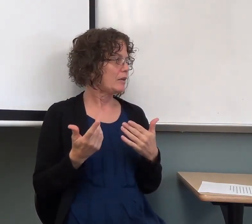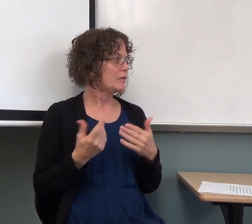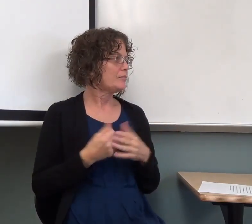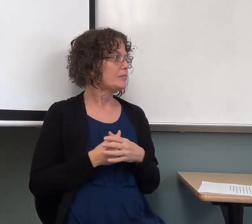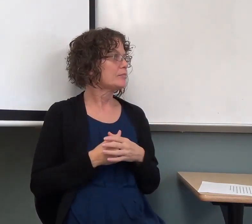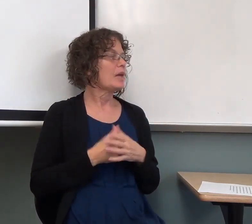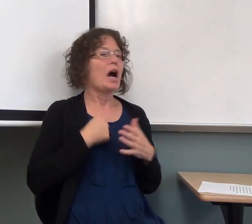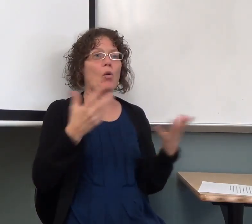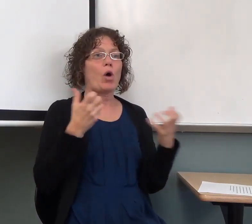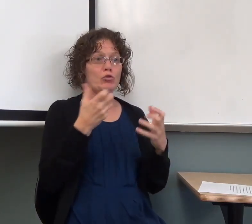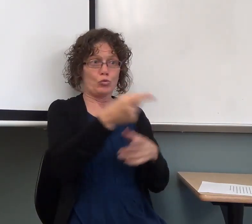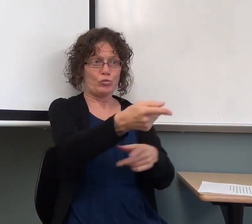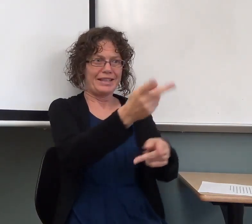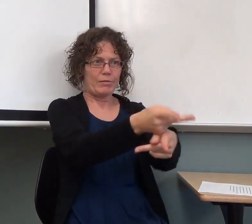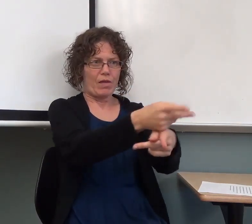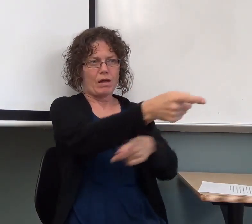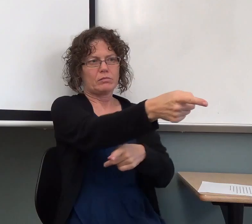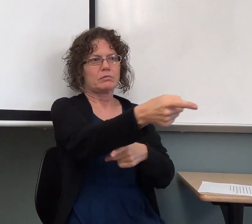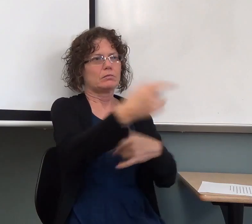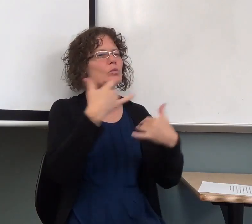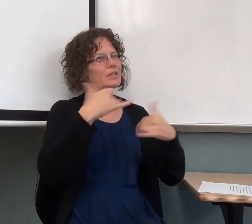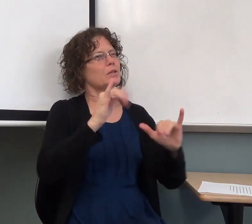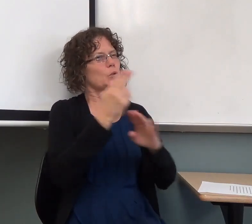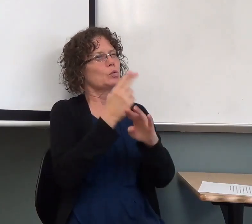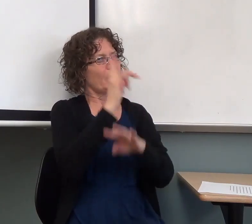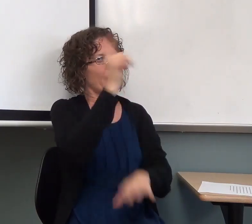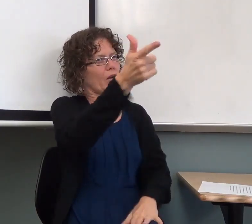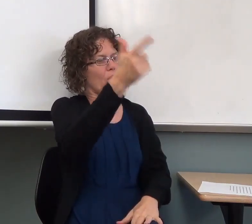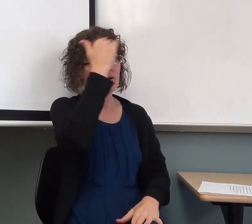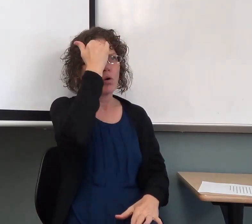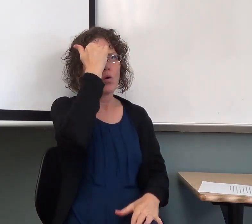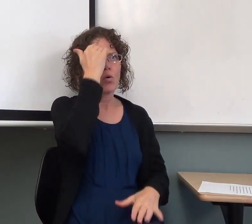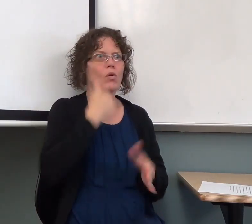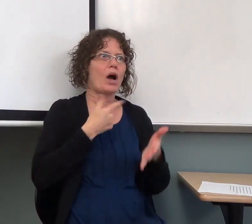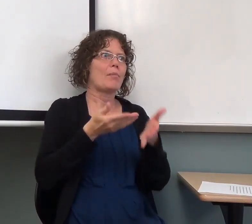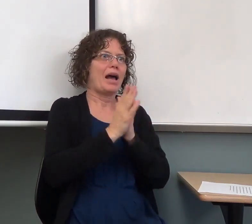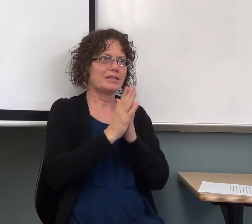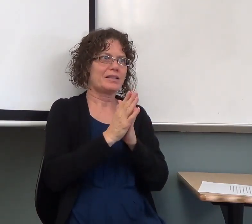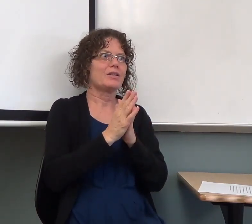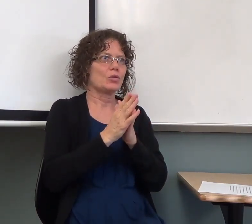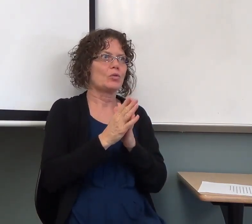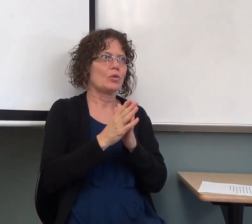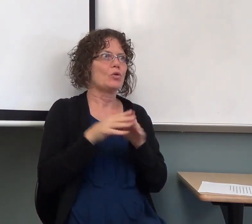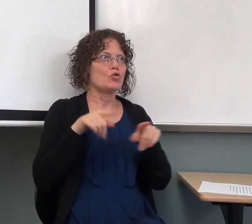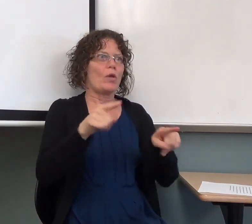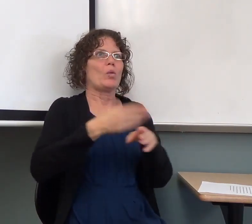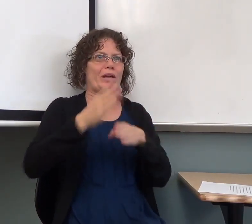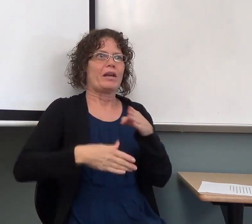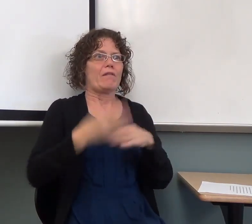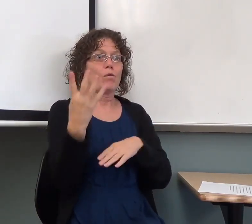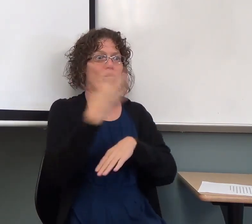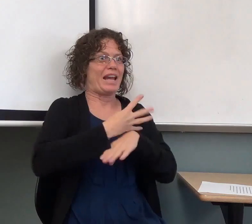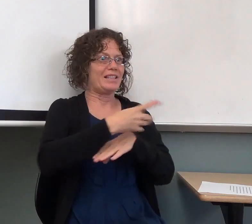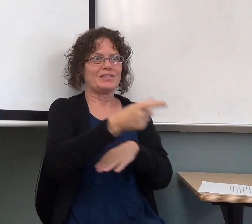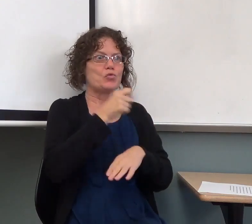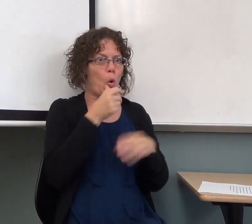I want you to hang on to that because we're still going to use it, okay? I know I'm asking you guys a lot over the weekend. That's like 4 days not to lose a piece of paper. You can put it in your folder